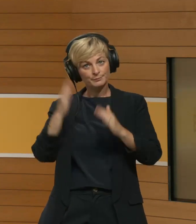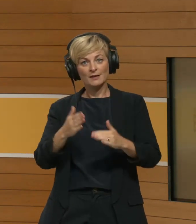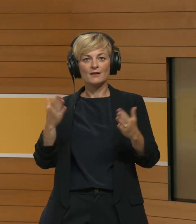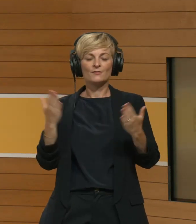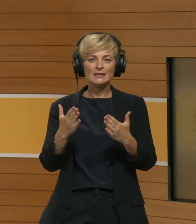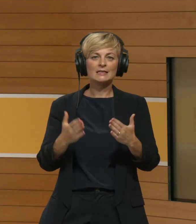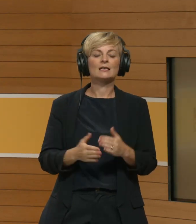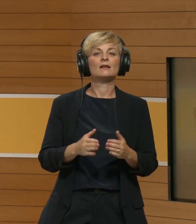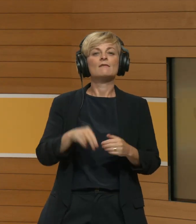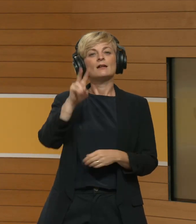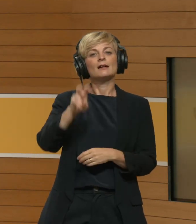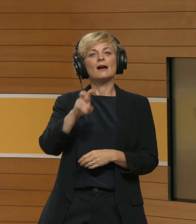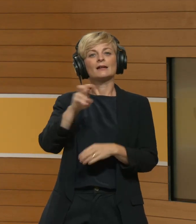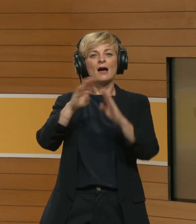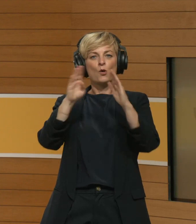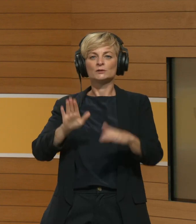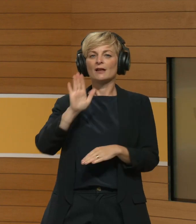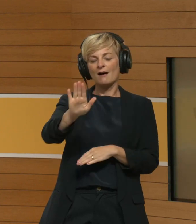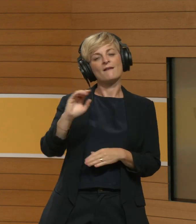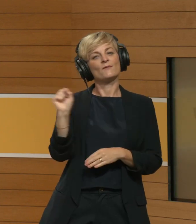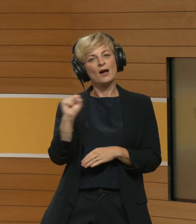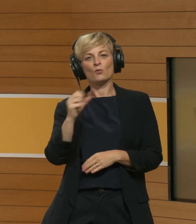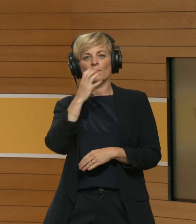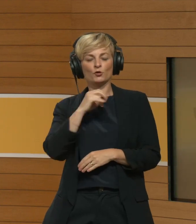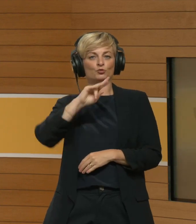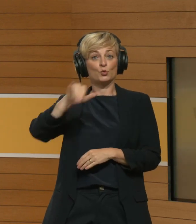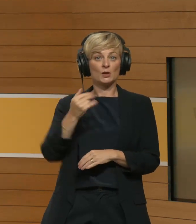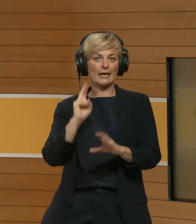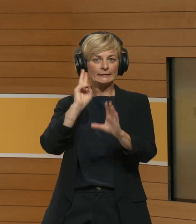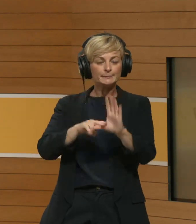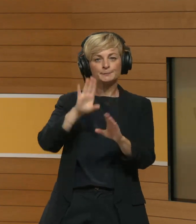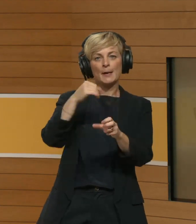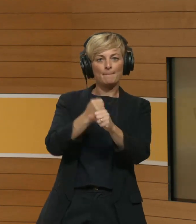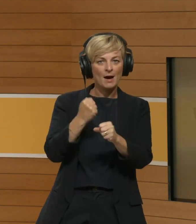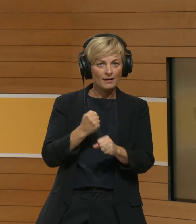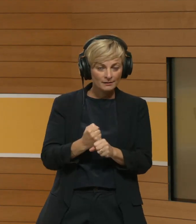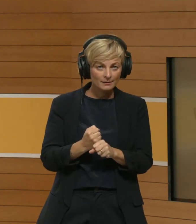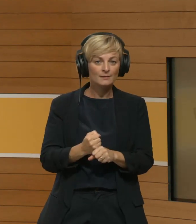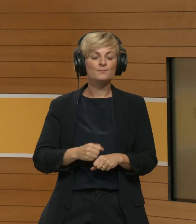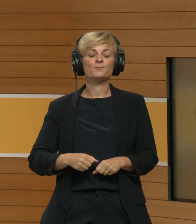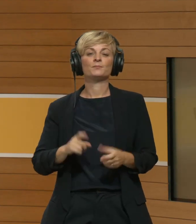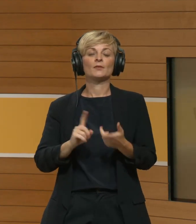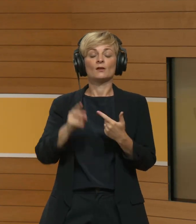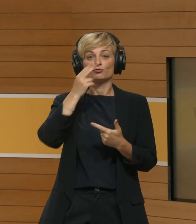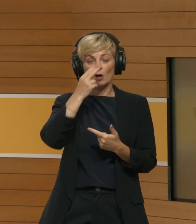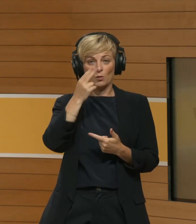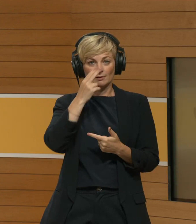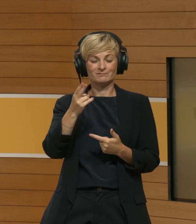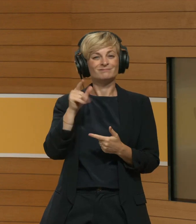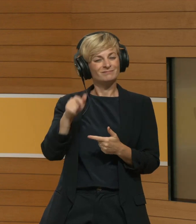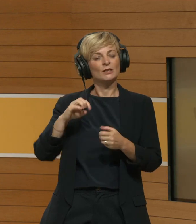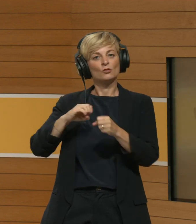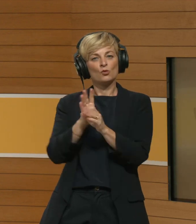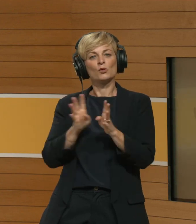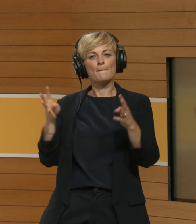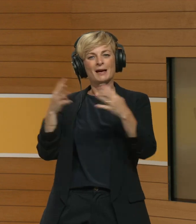join the project, how the pandemic impacted the project, because we started right after the